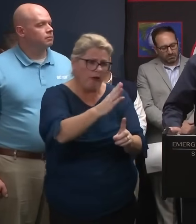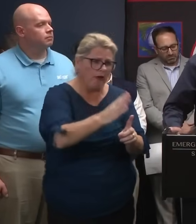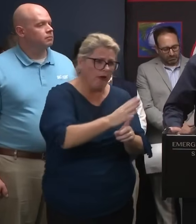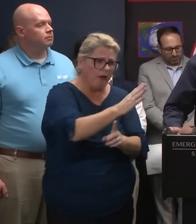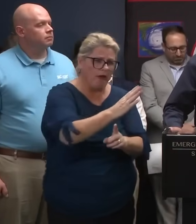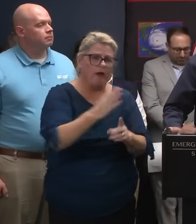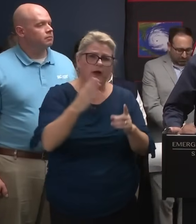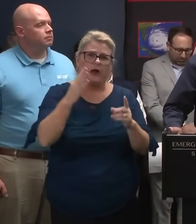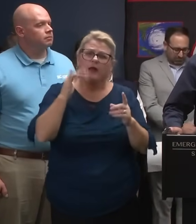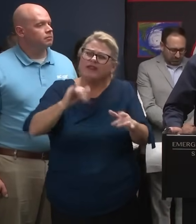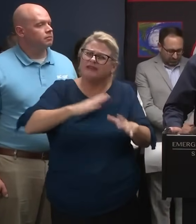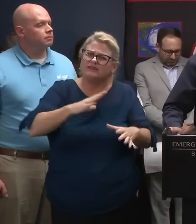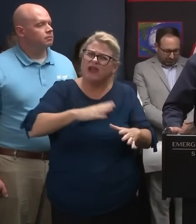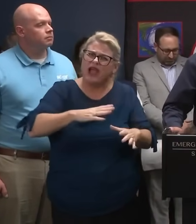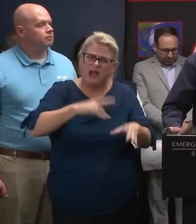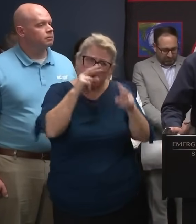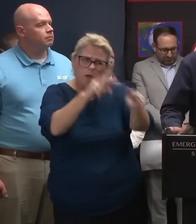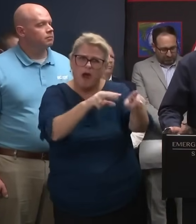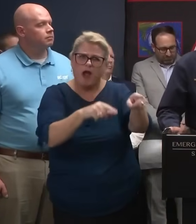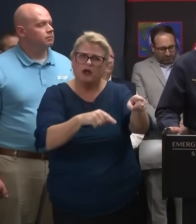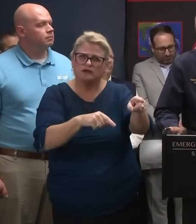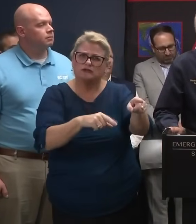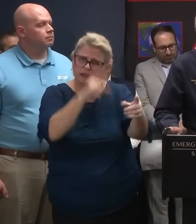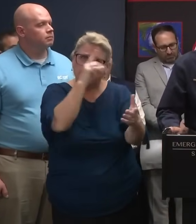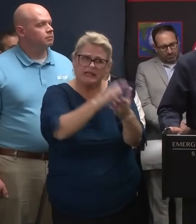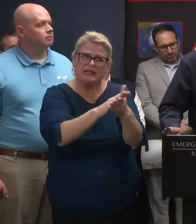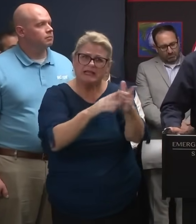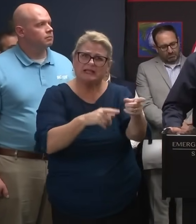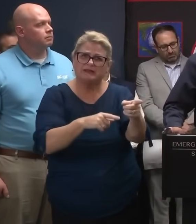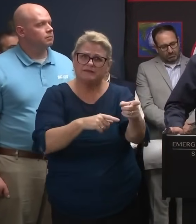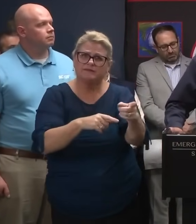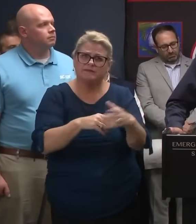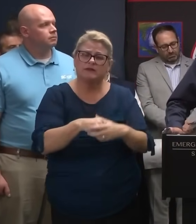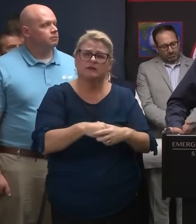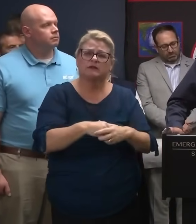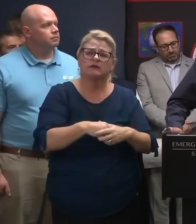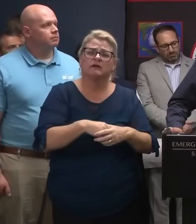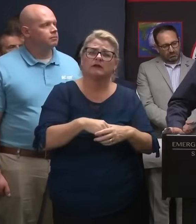good kind of information to watch. And also the